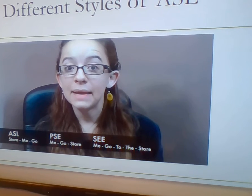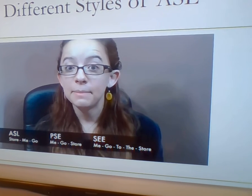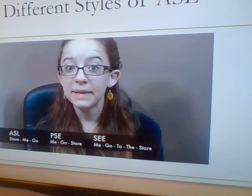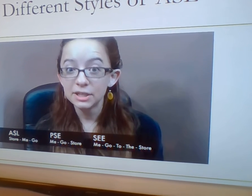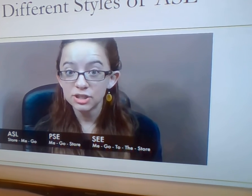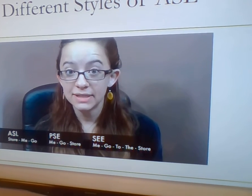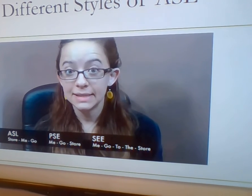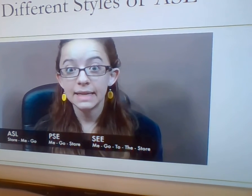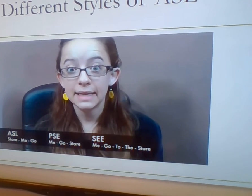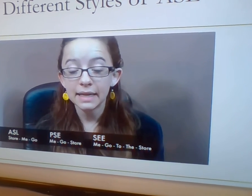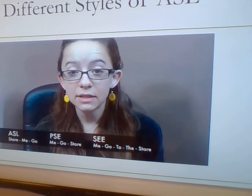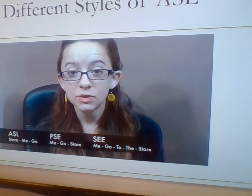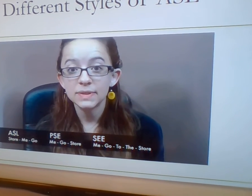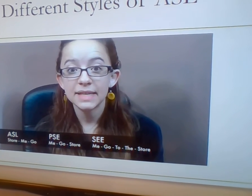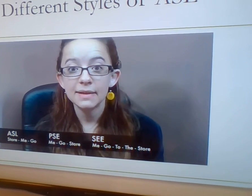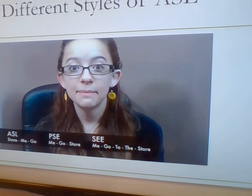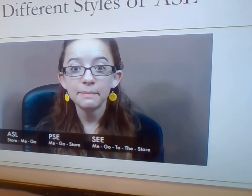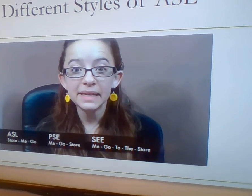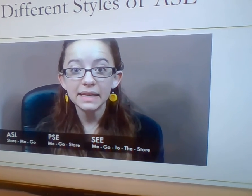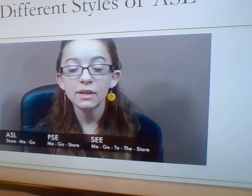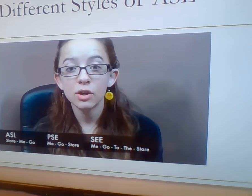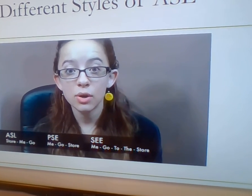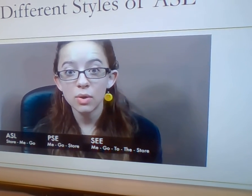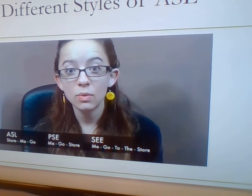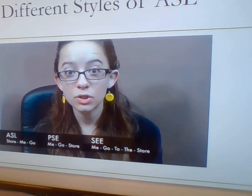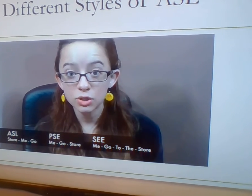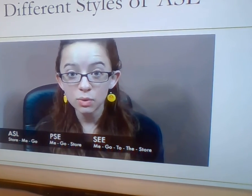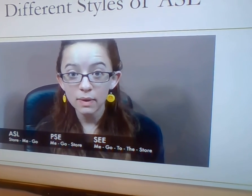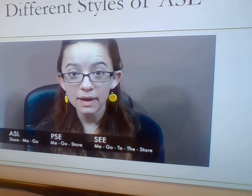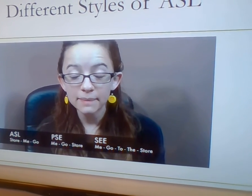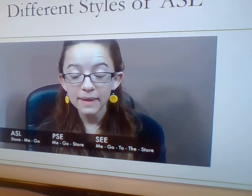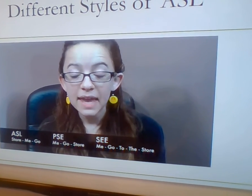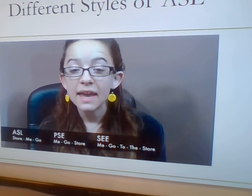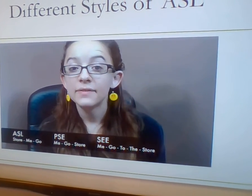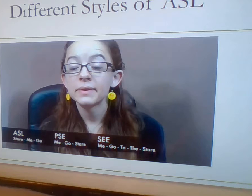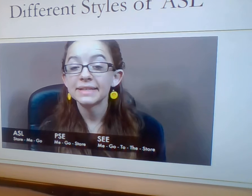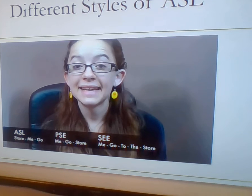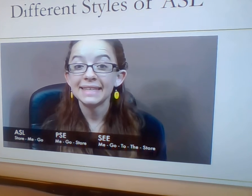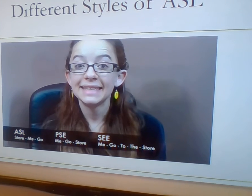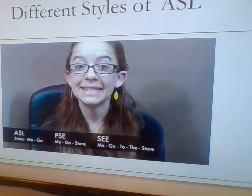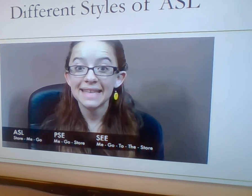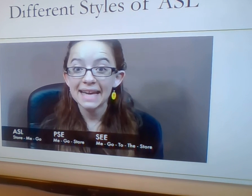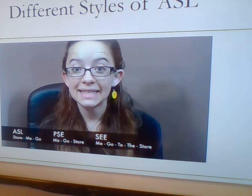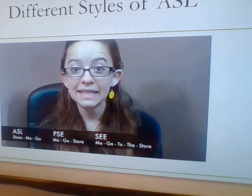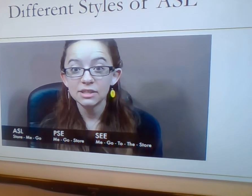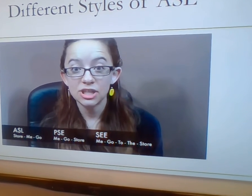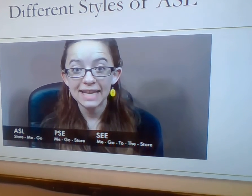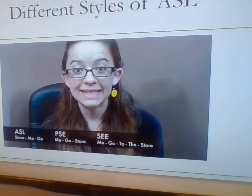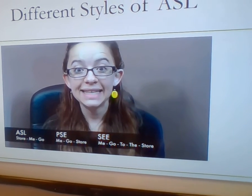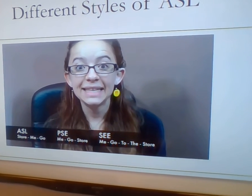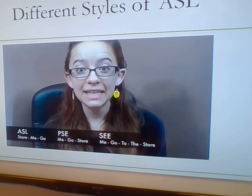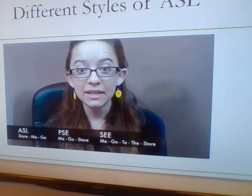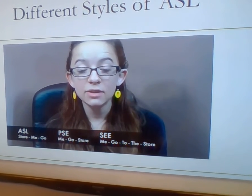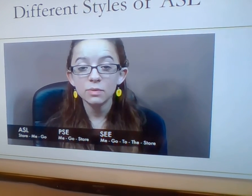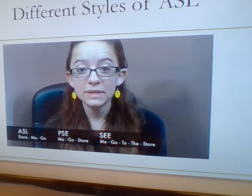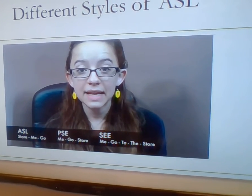In Pidgin Sign English, we sign me, go, store. If you're going to sign exact English, S-E-E, you would